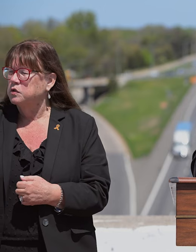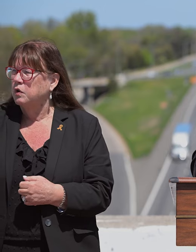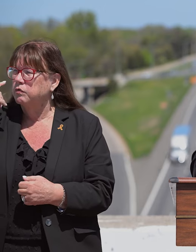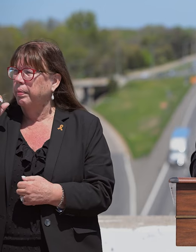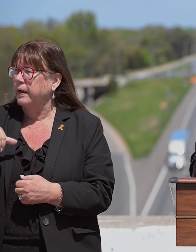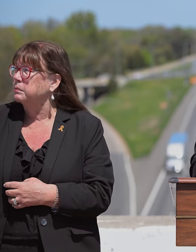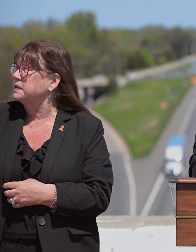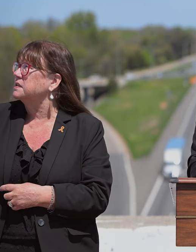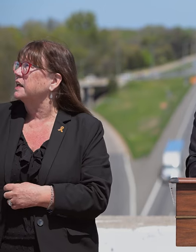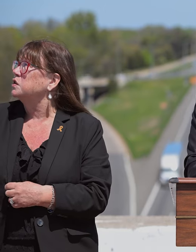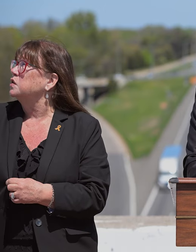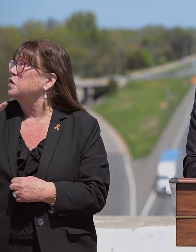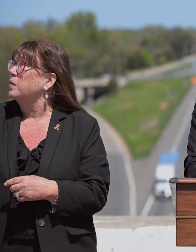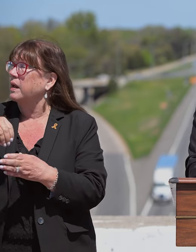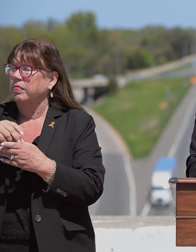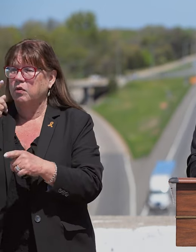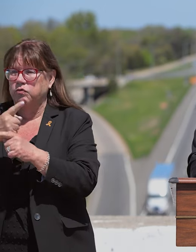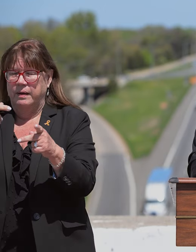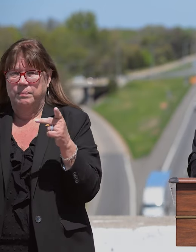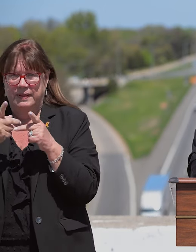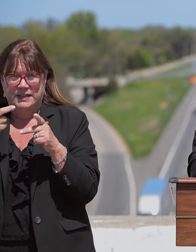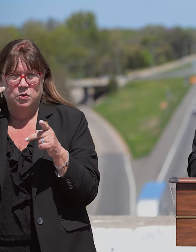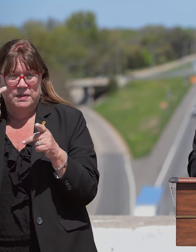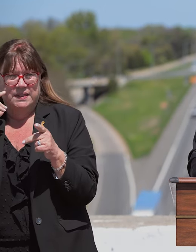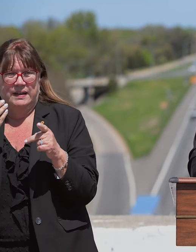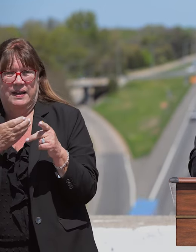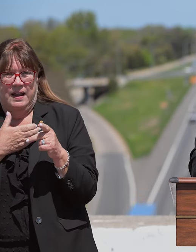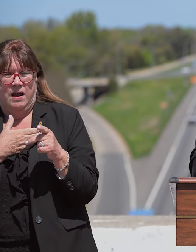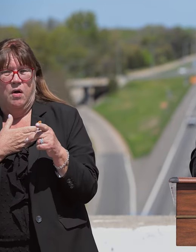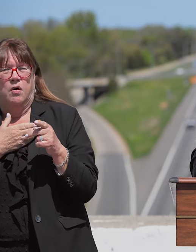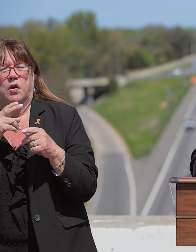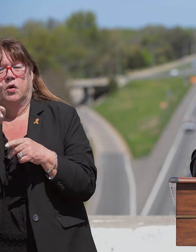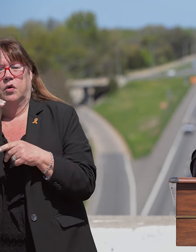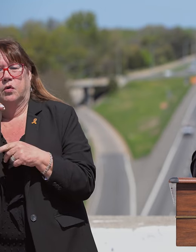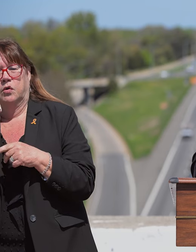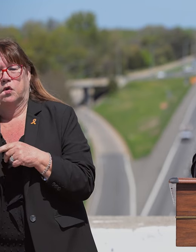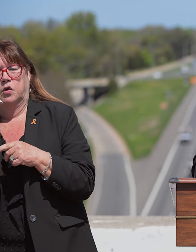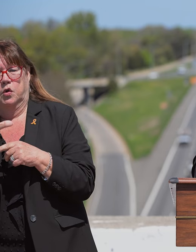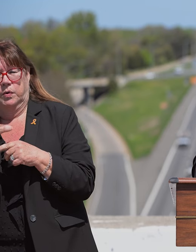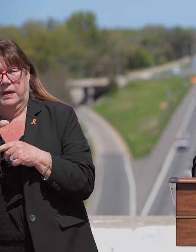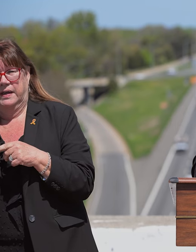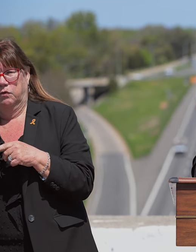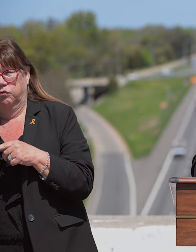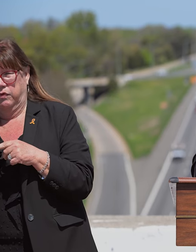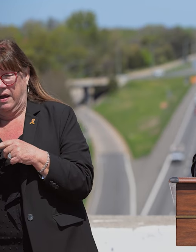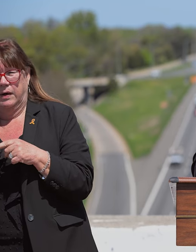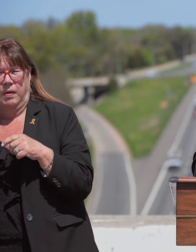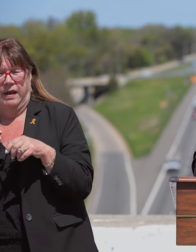presentation, you are in the right spot to view our commemorative Unity Ride, a convoy of up to